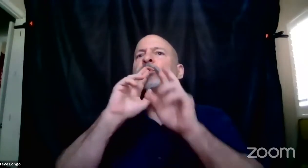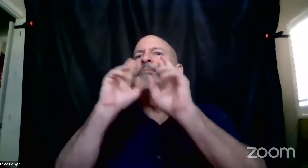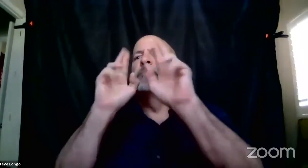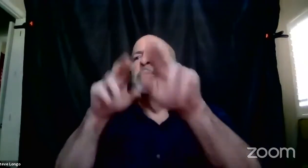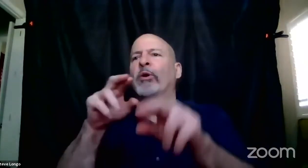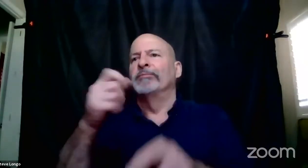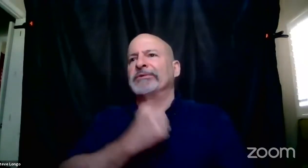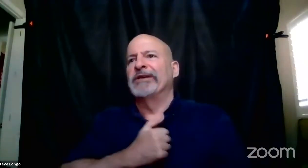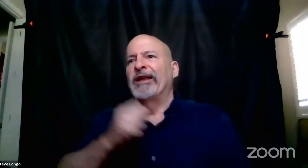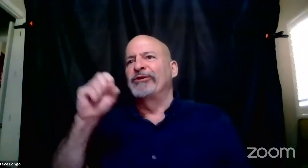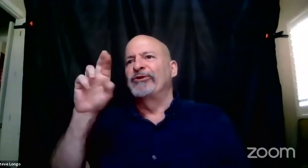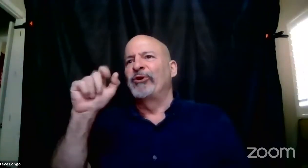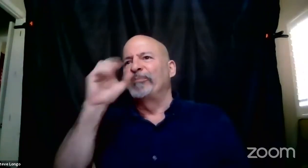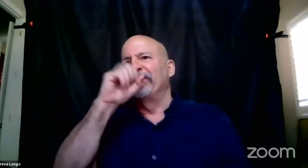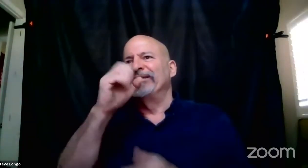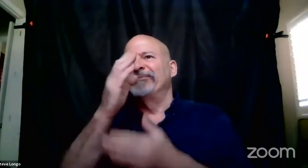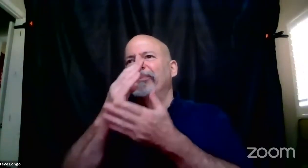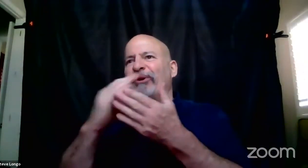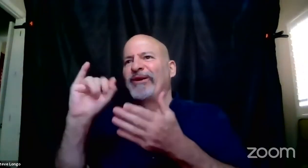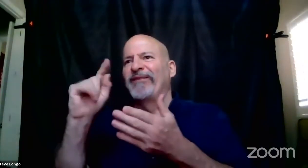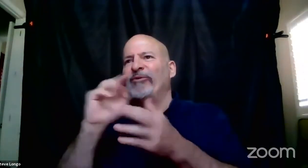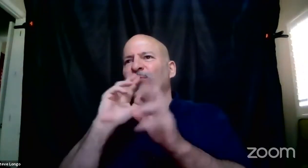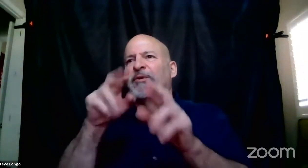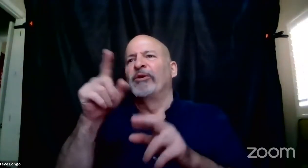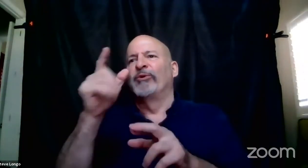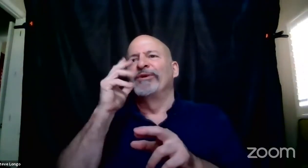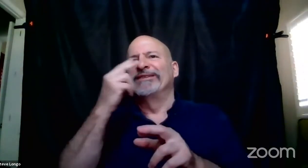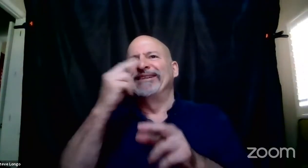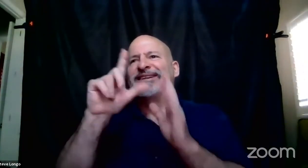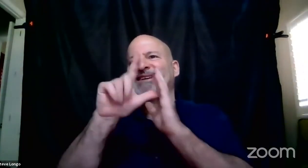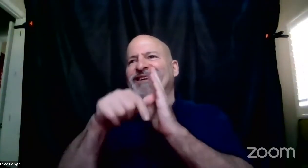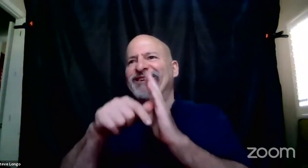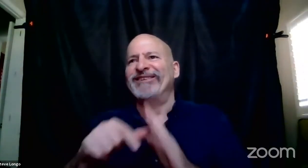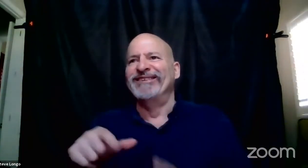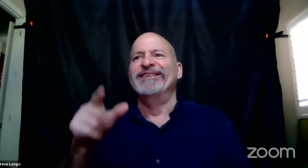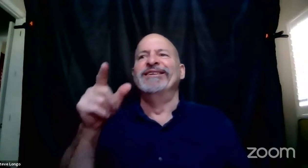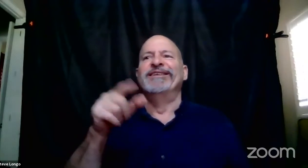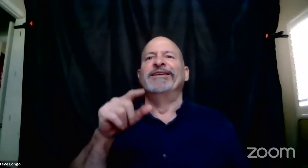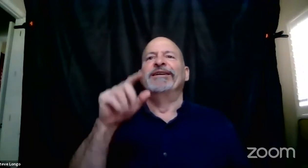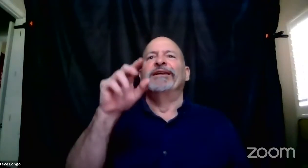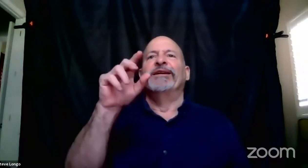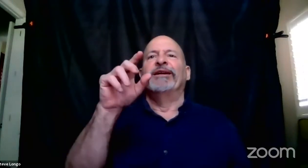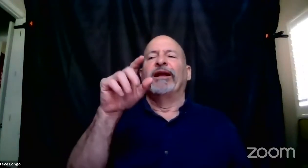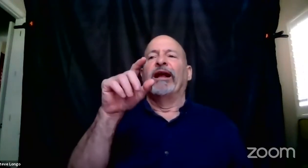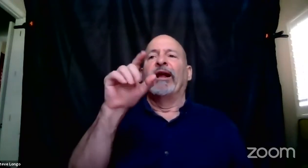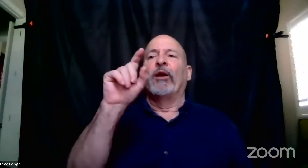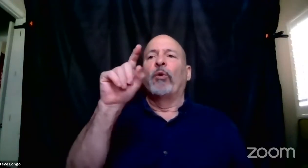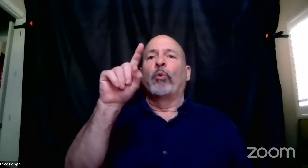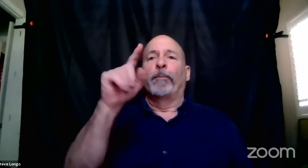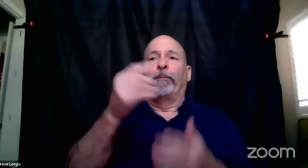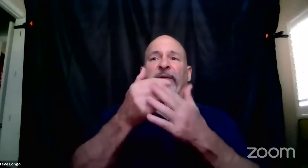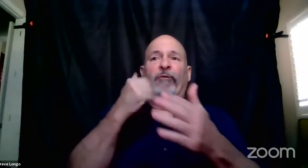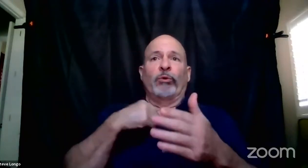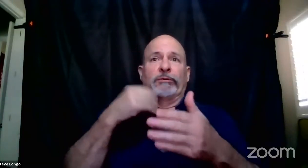say thank you for your report. I know, Serena, you missed part of it. Maybe we can catch it later.